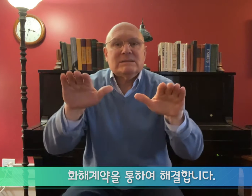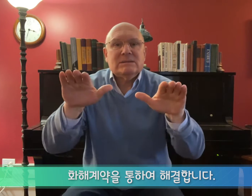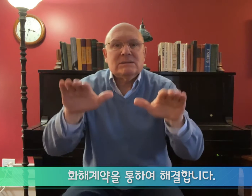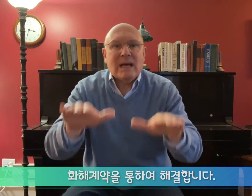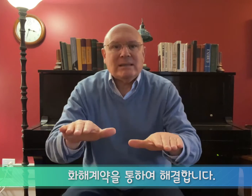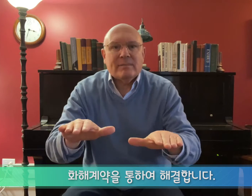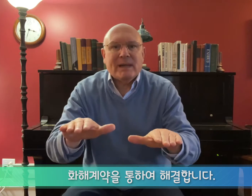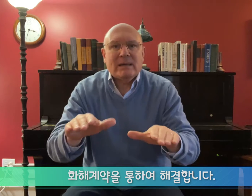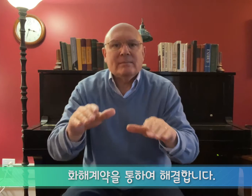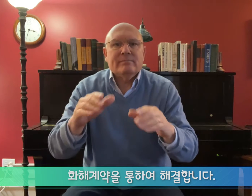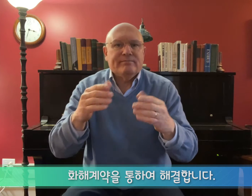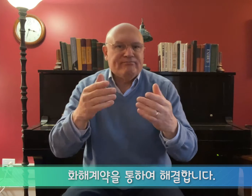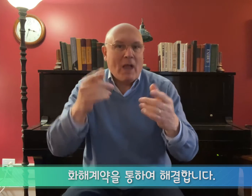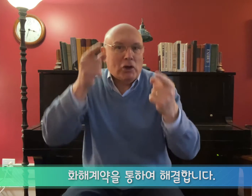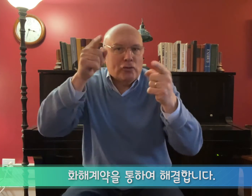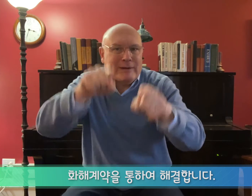settlement agreements.